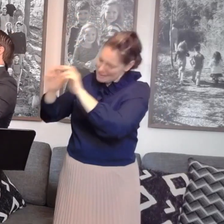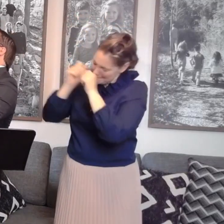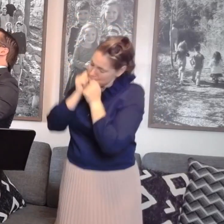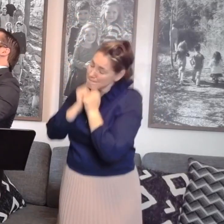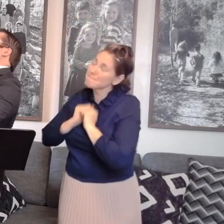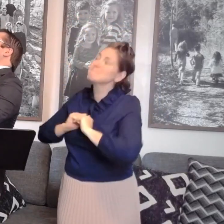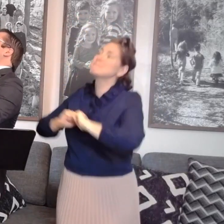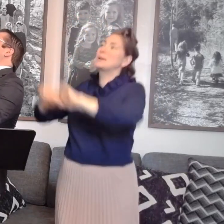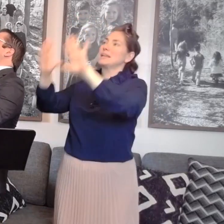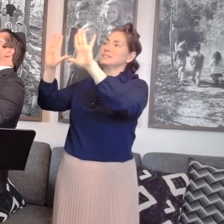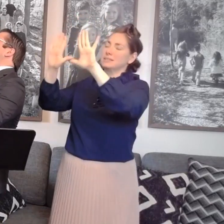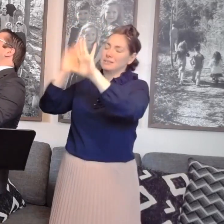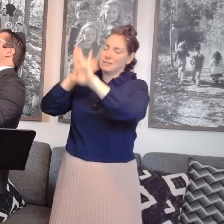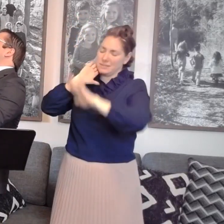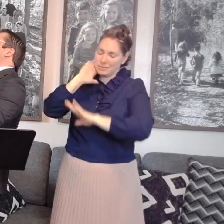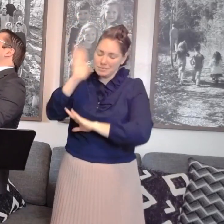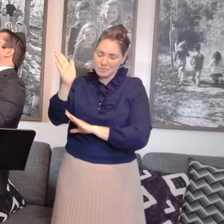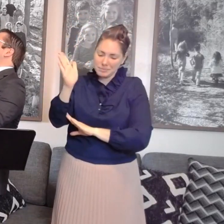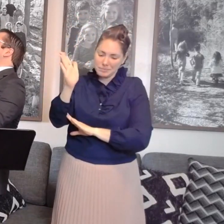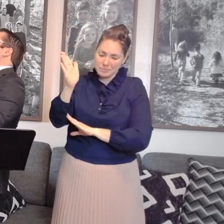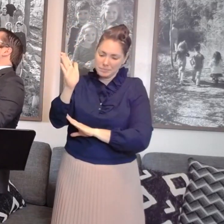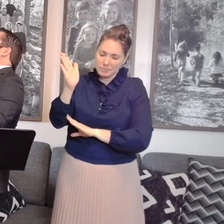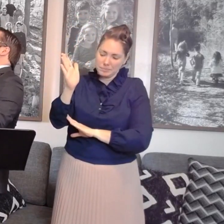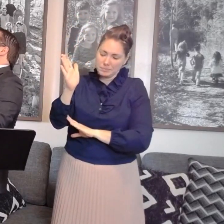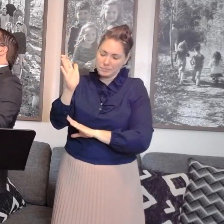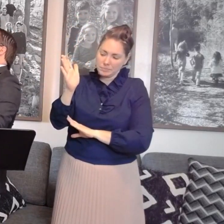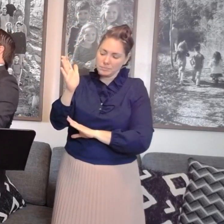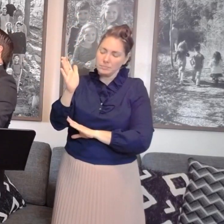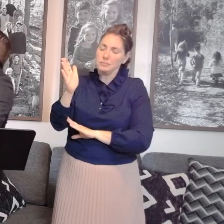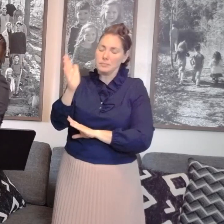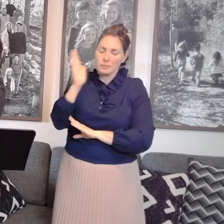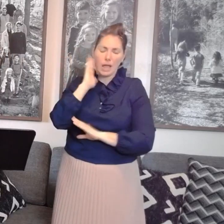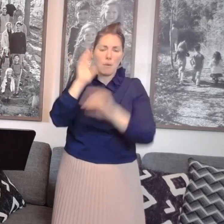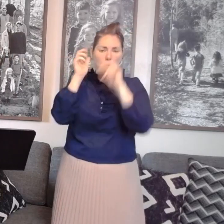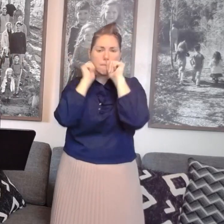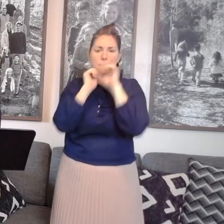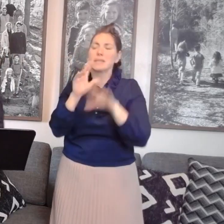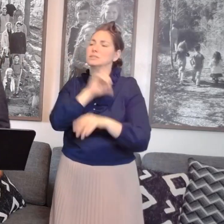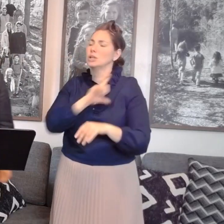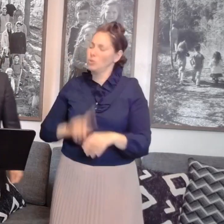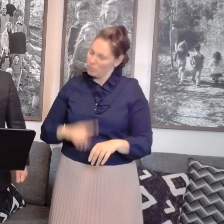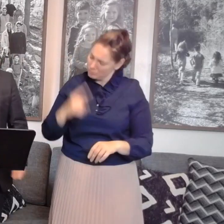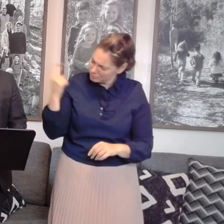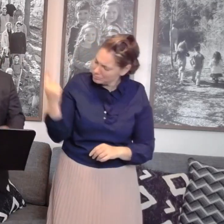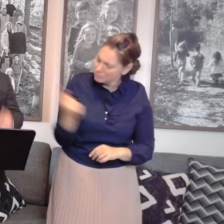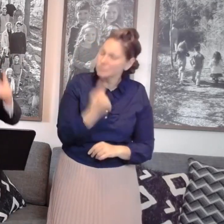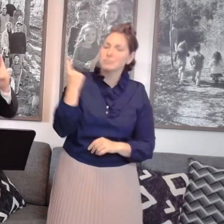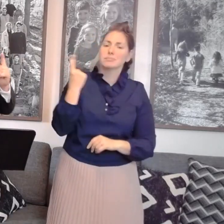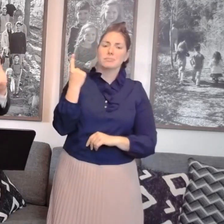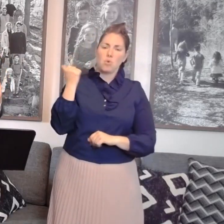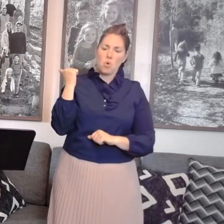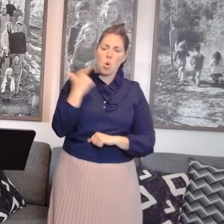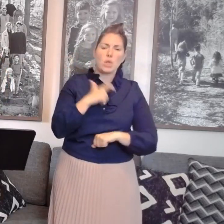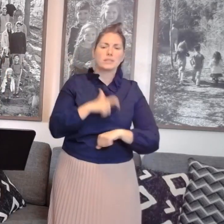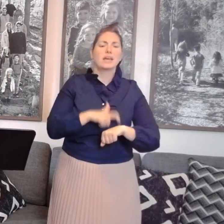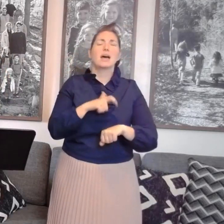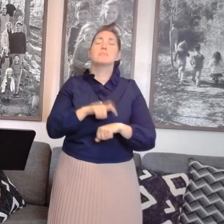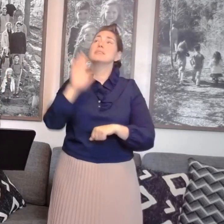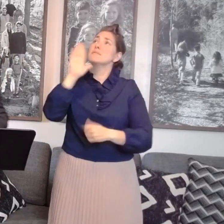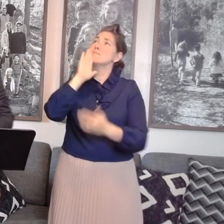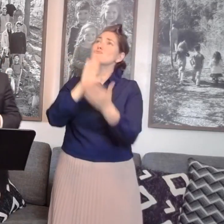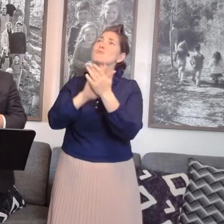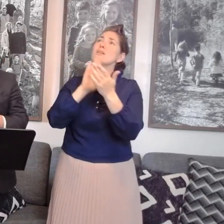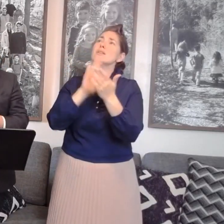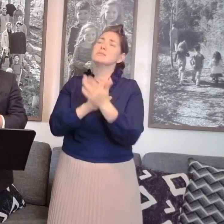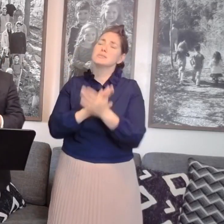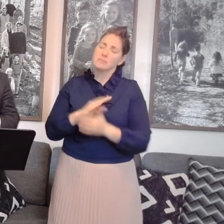is falling. Hallelujah. Amen. I'll bless the Lord at all times. His praise shall